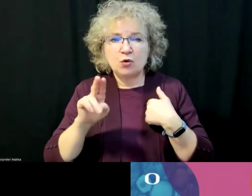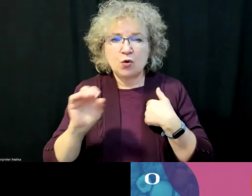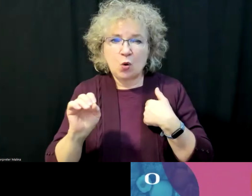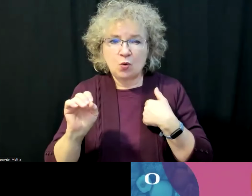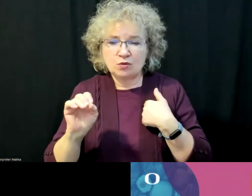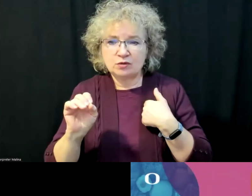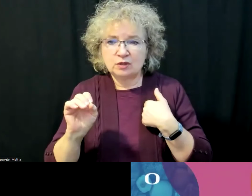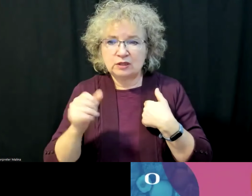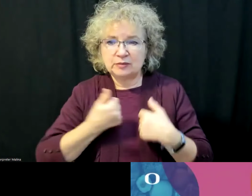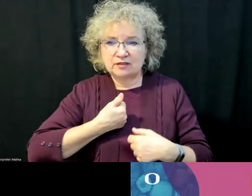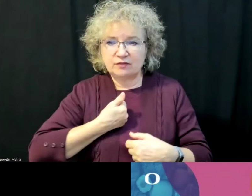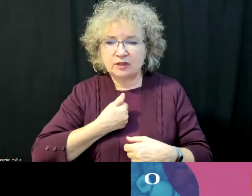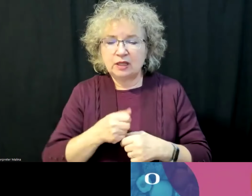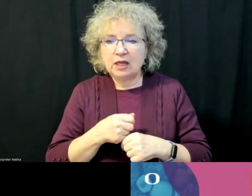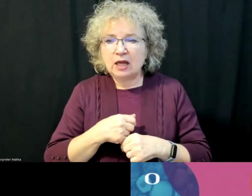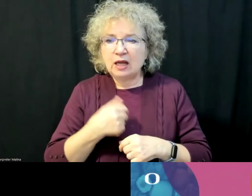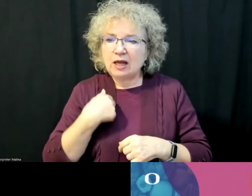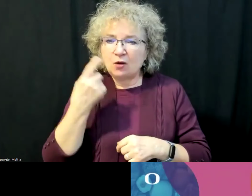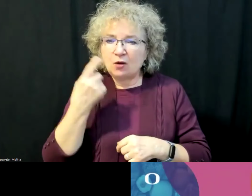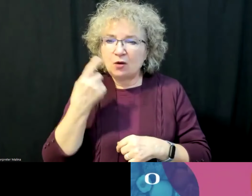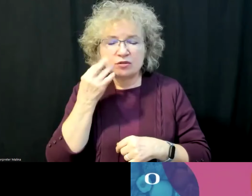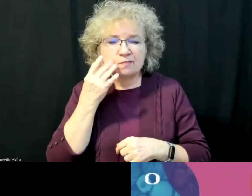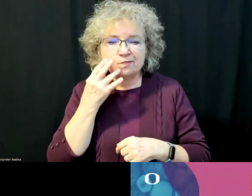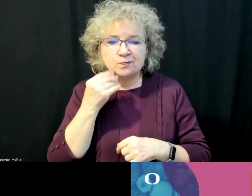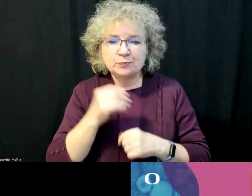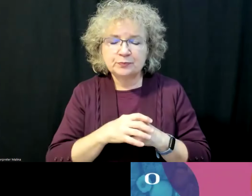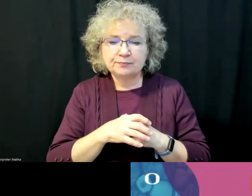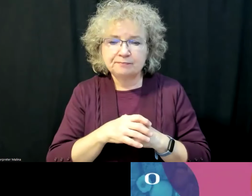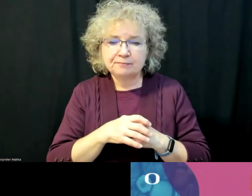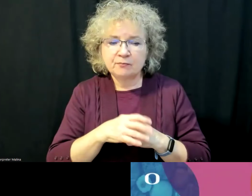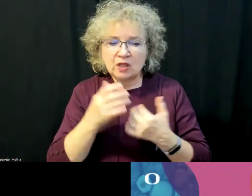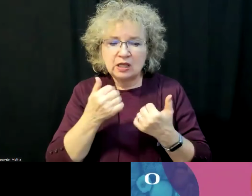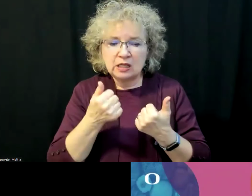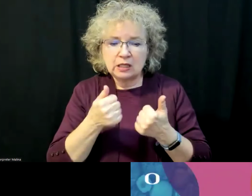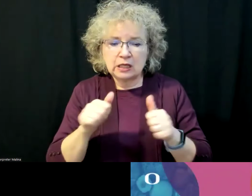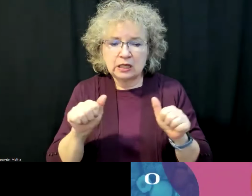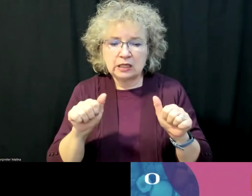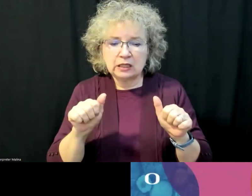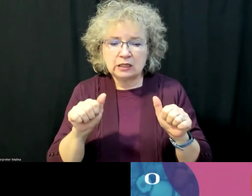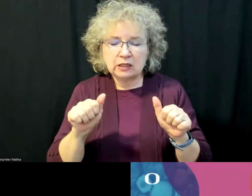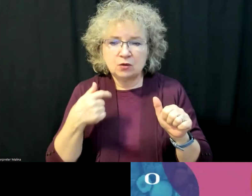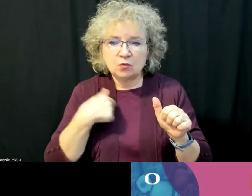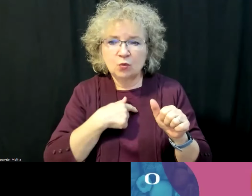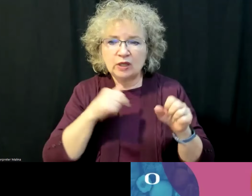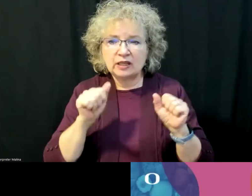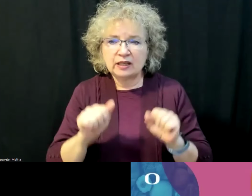and I, I guess I just wonder if there are any thoughts or things that we can do to kind of